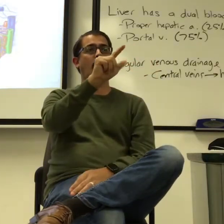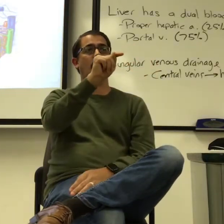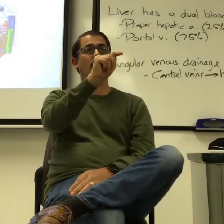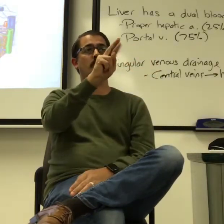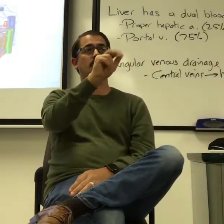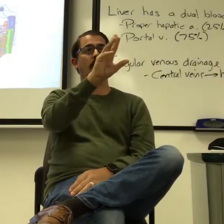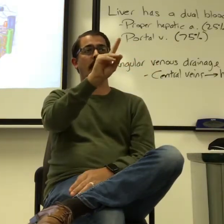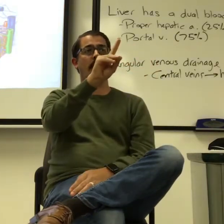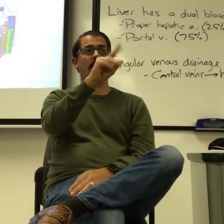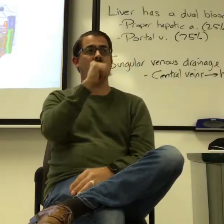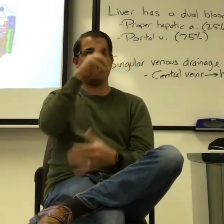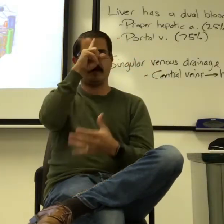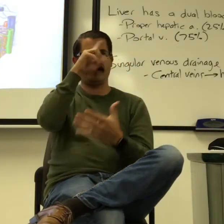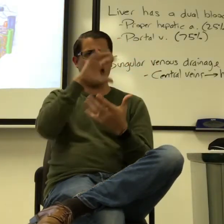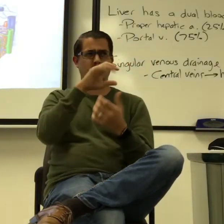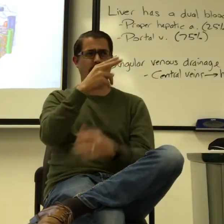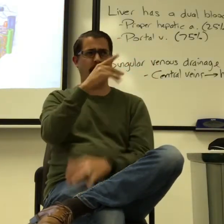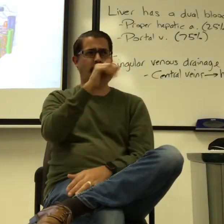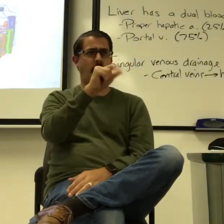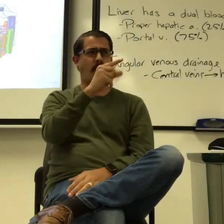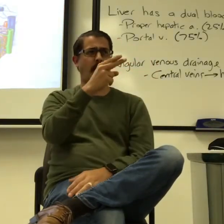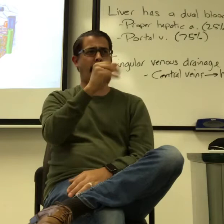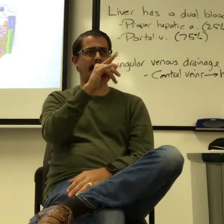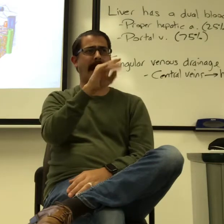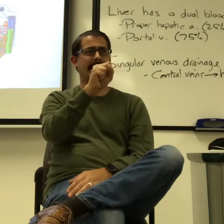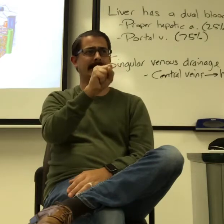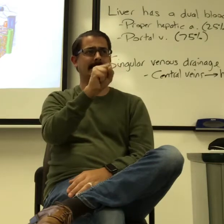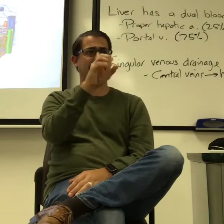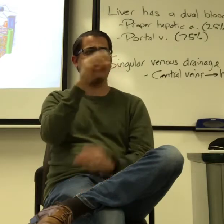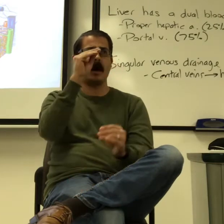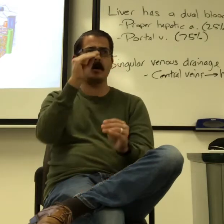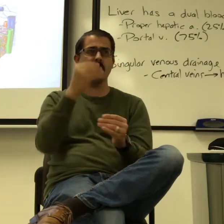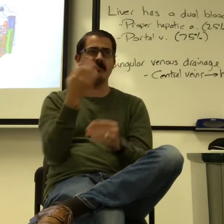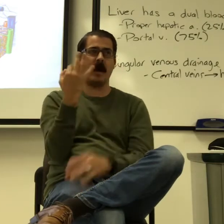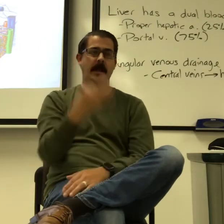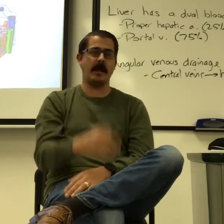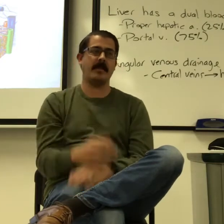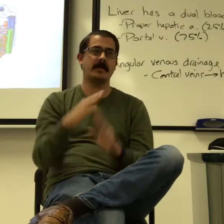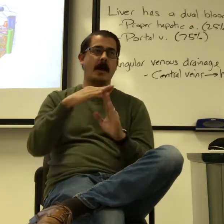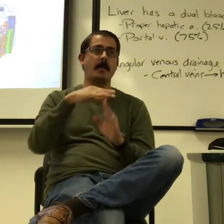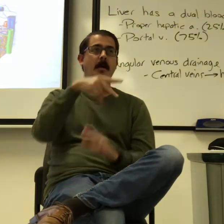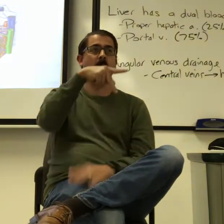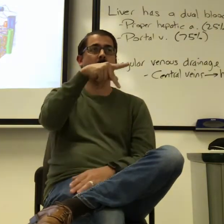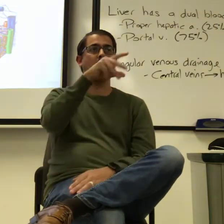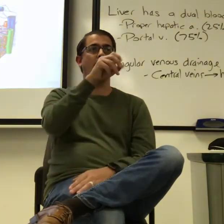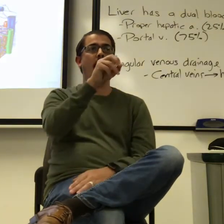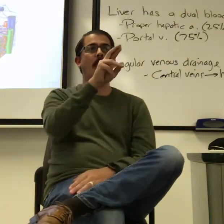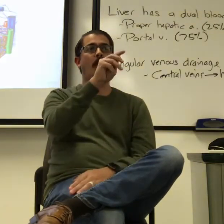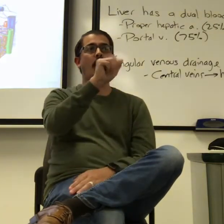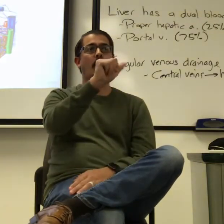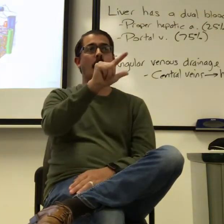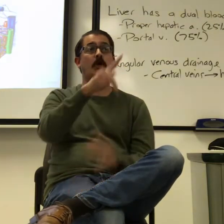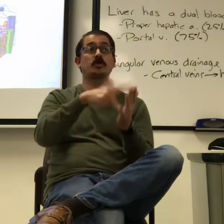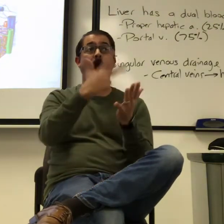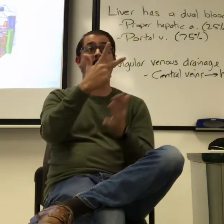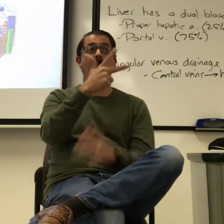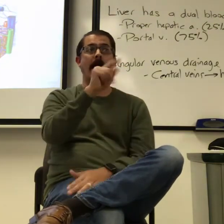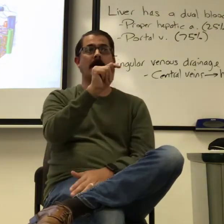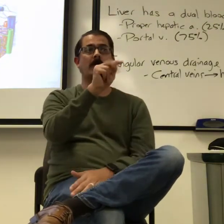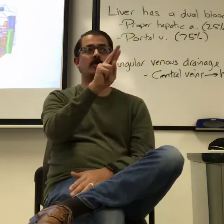porta hepatis, which I taught you last time on the top. The portal triad